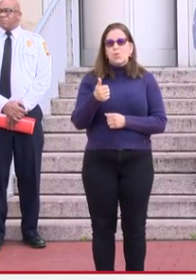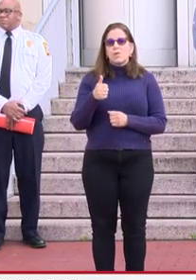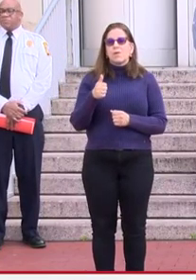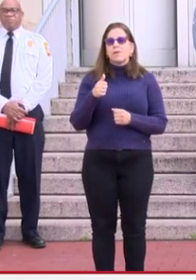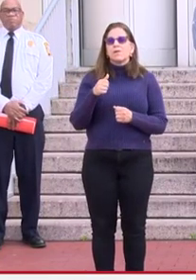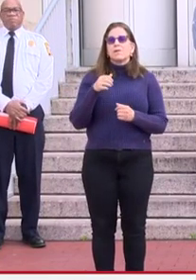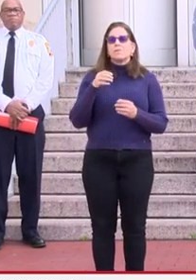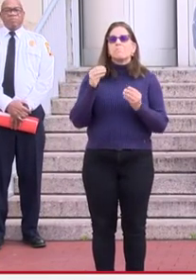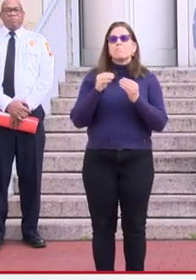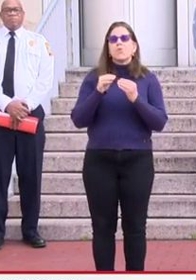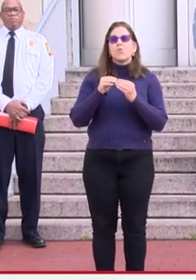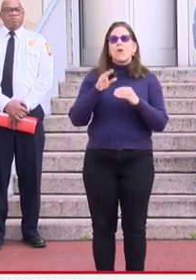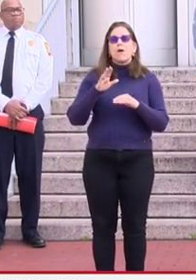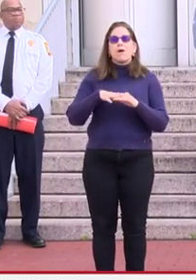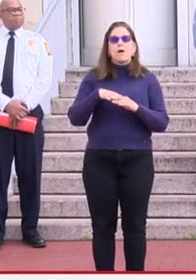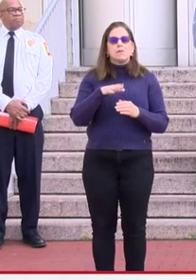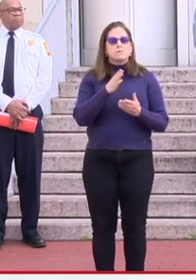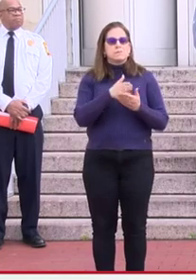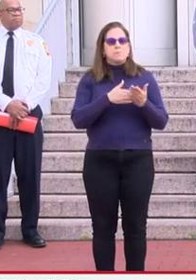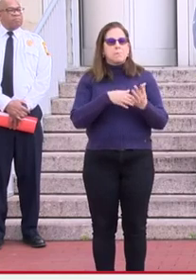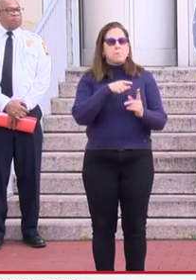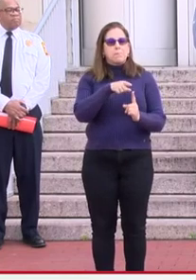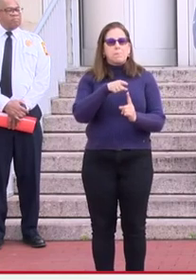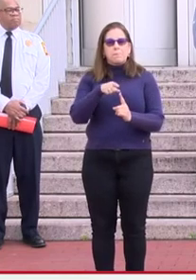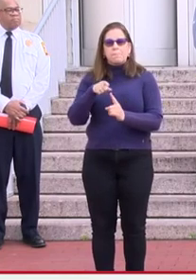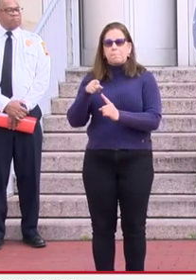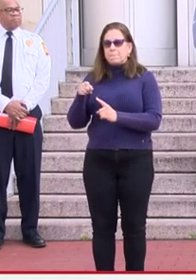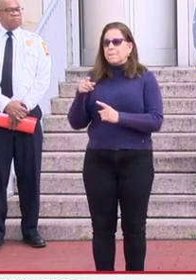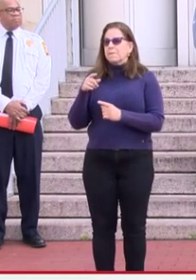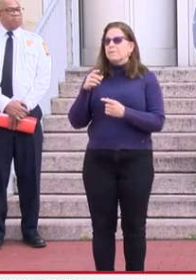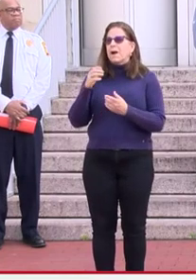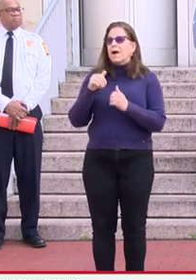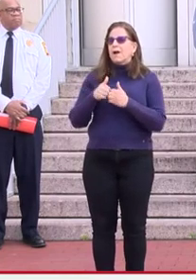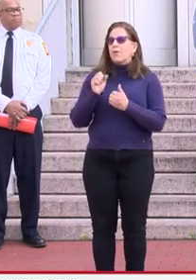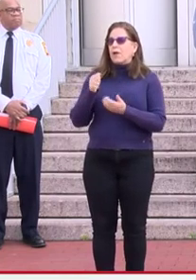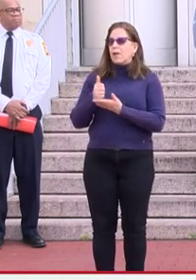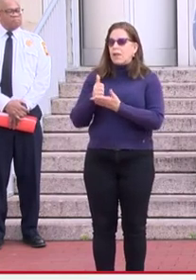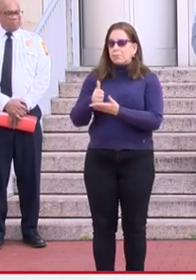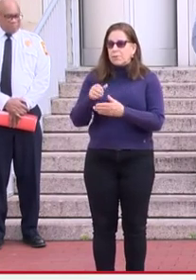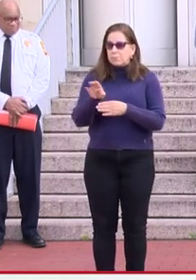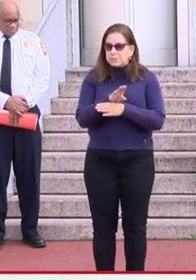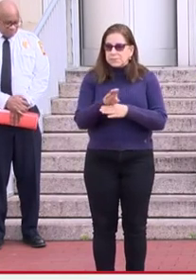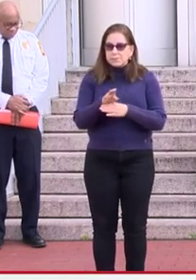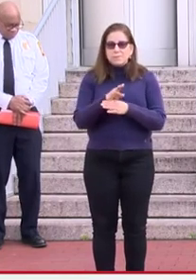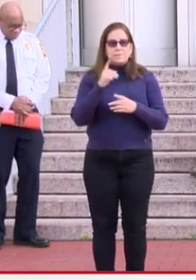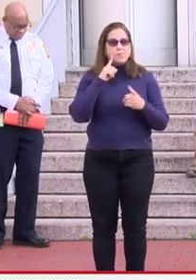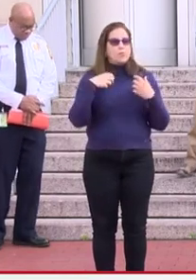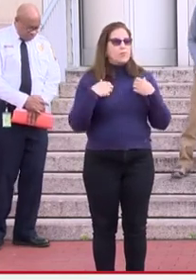we will have in place to help our businesses recover. Thank you.